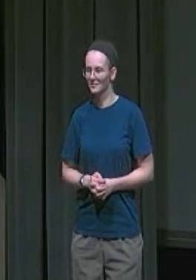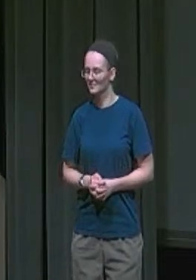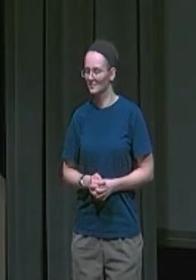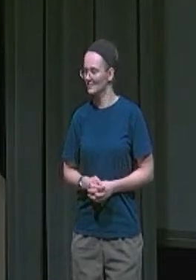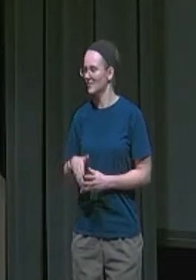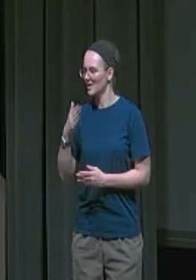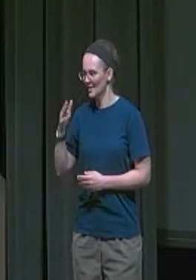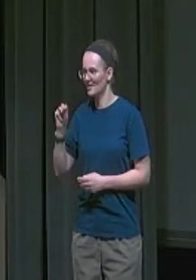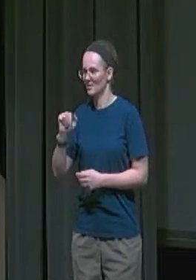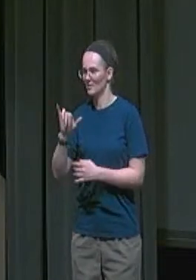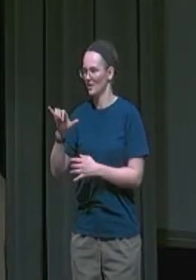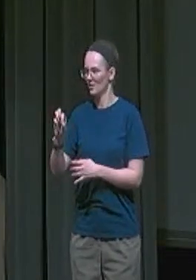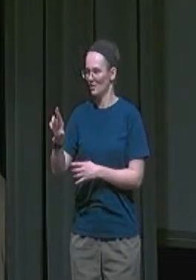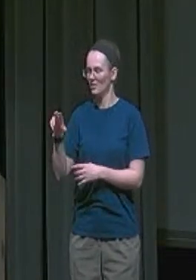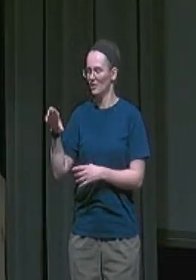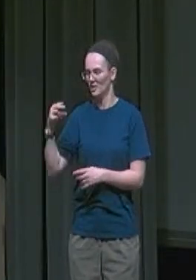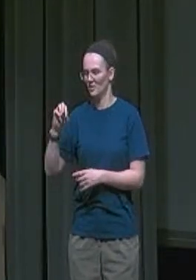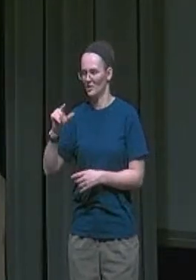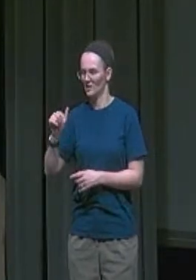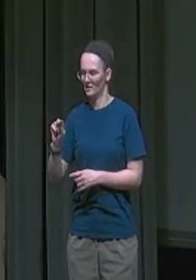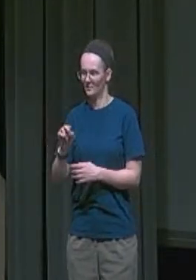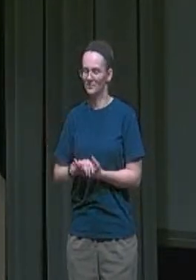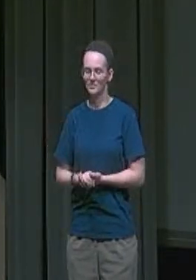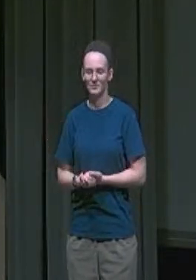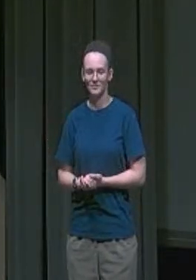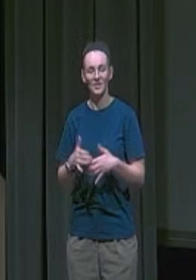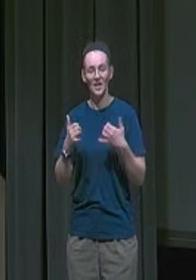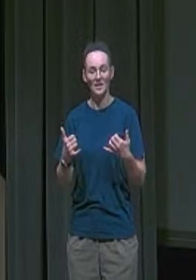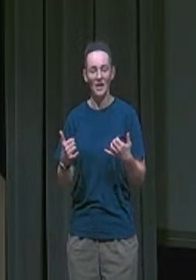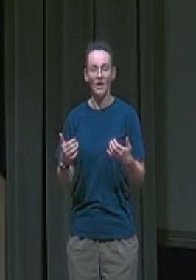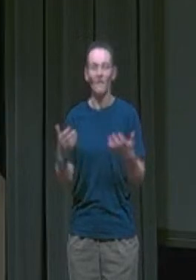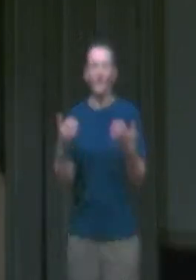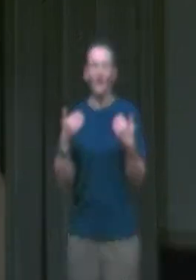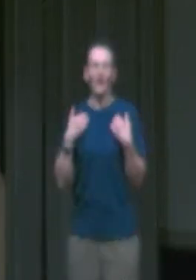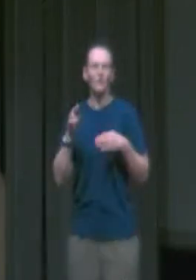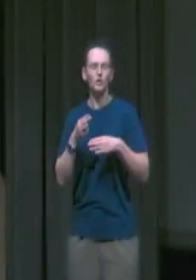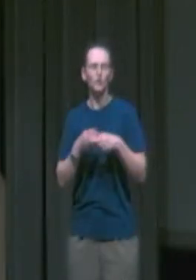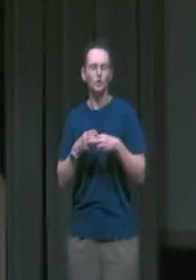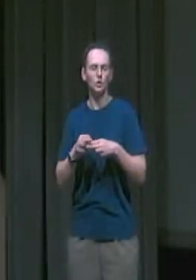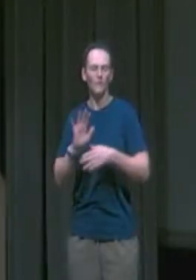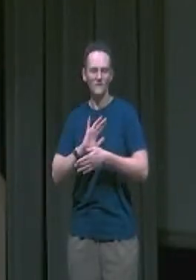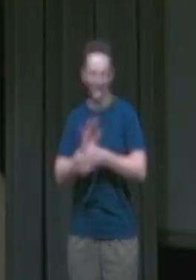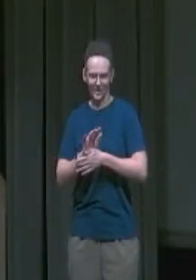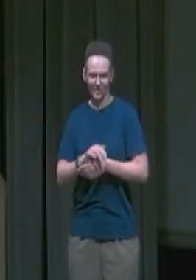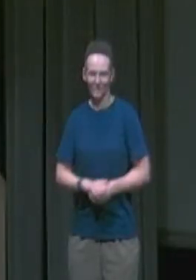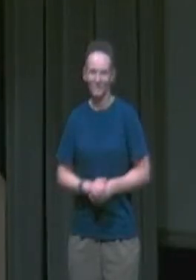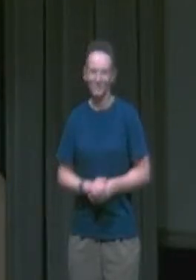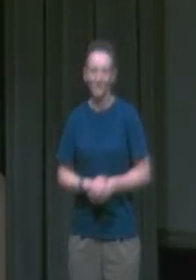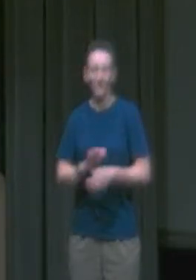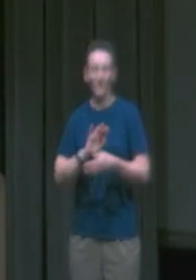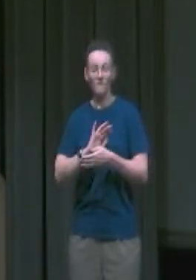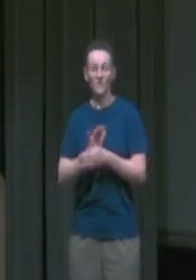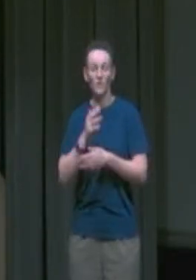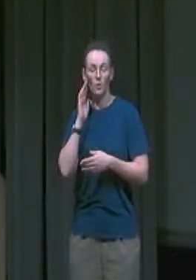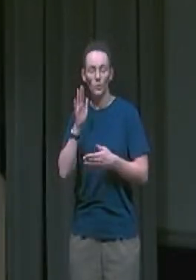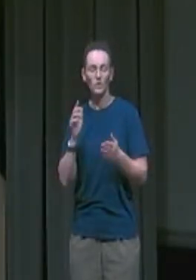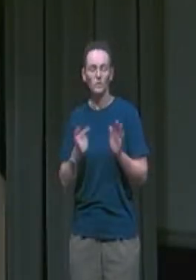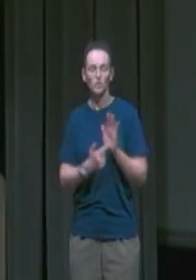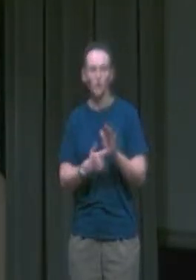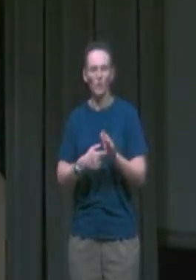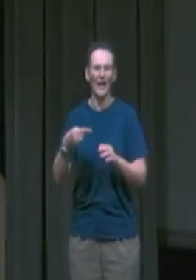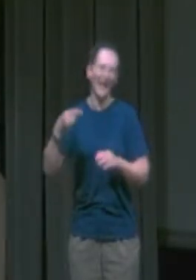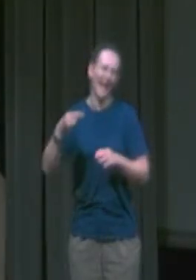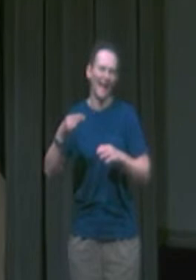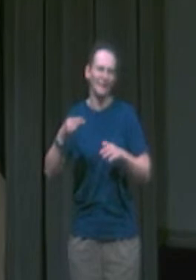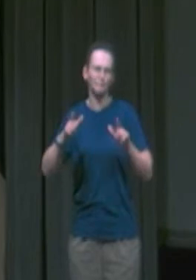Thank you, Mayor Horgan. So we now have a short video for you. This video is going to provide a high-level